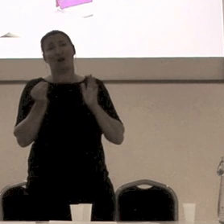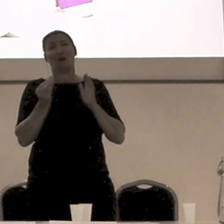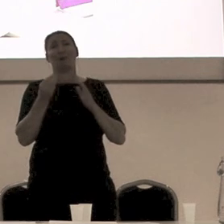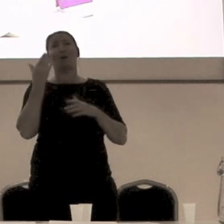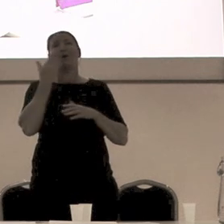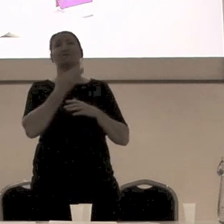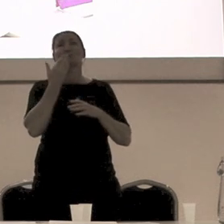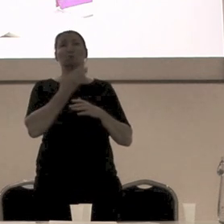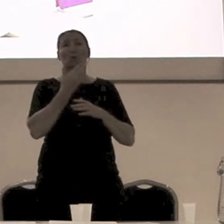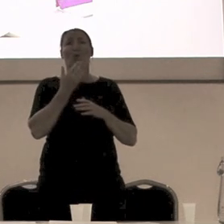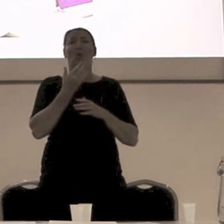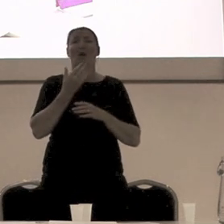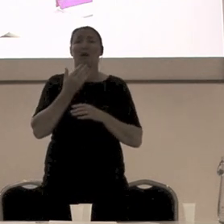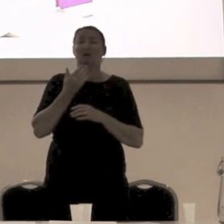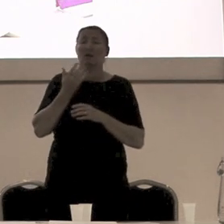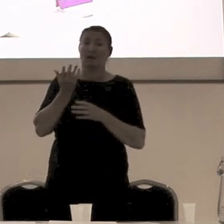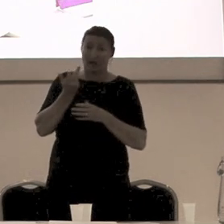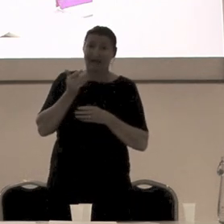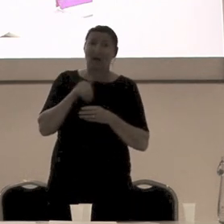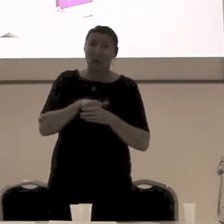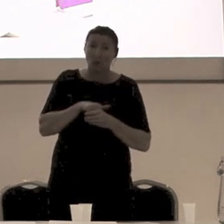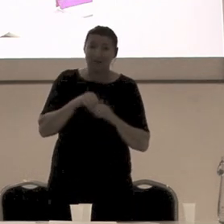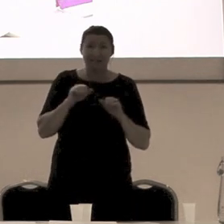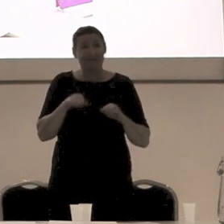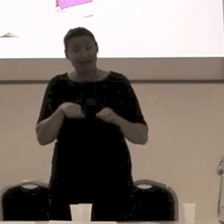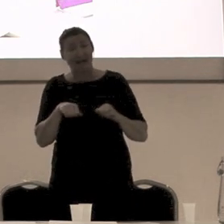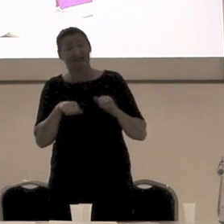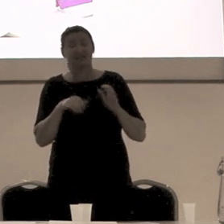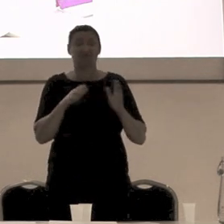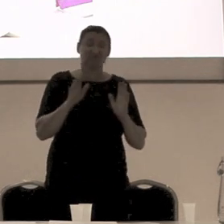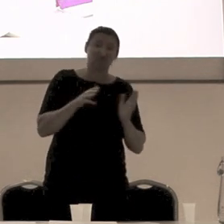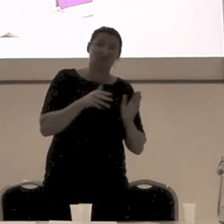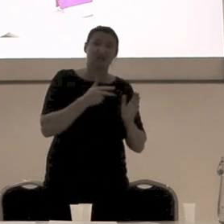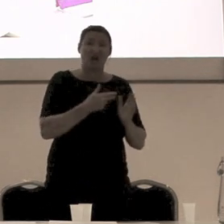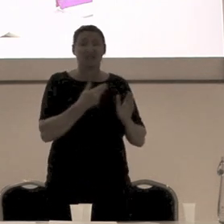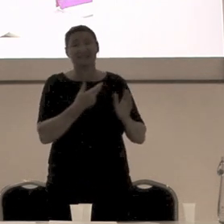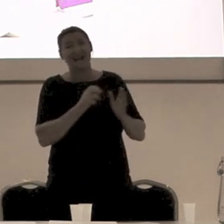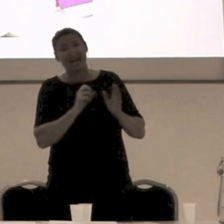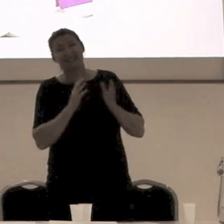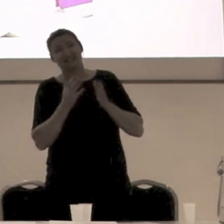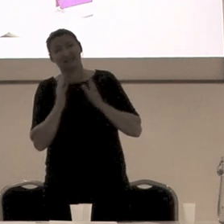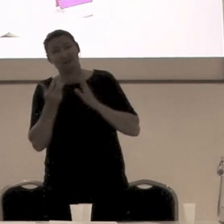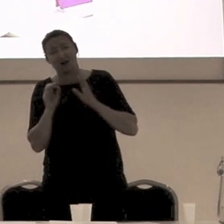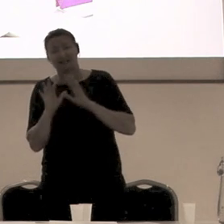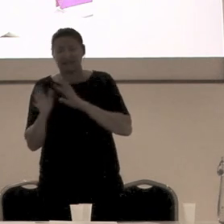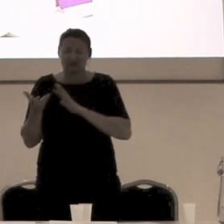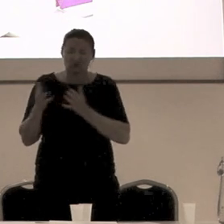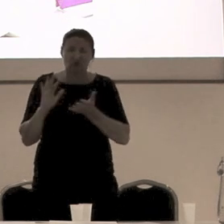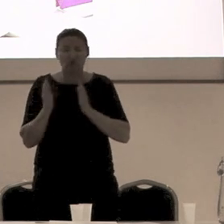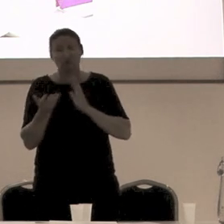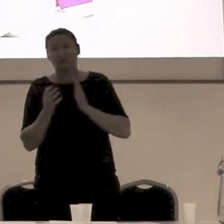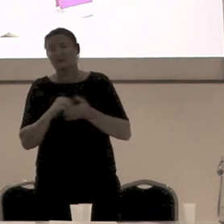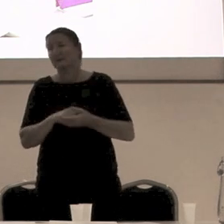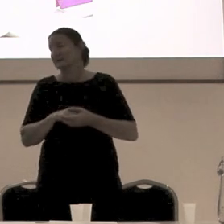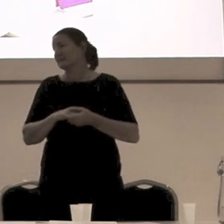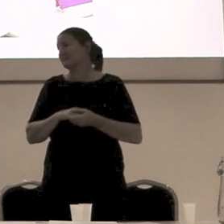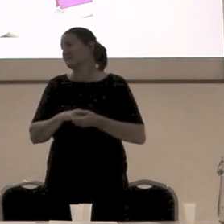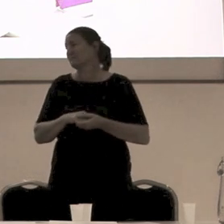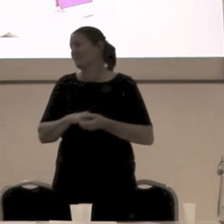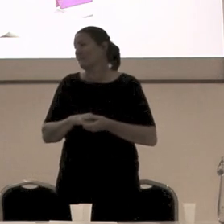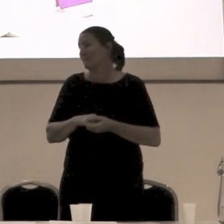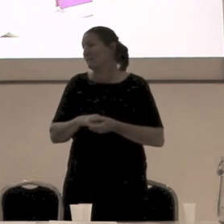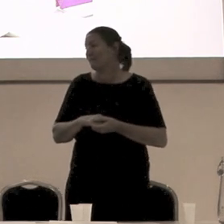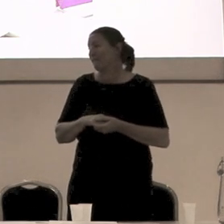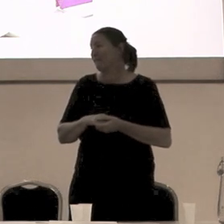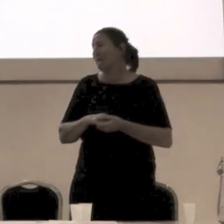schools being inclusive in that period of the 80s and 90s and through to the noughties, but